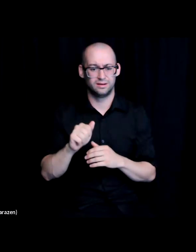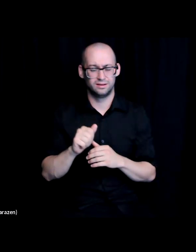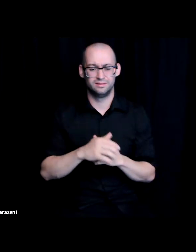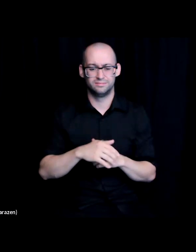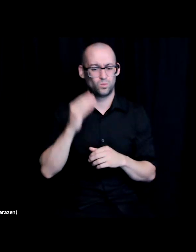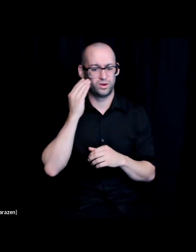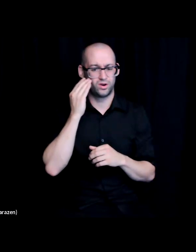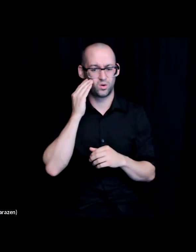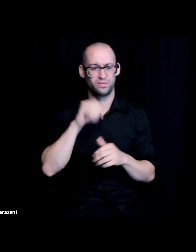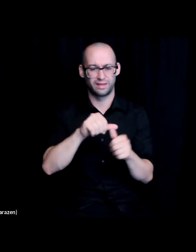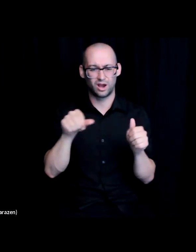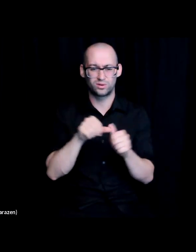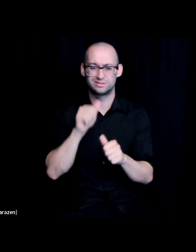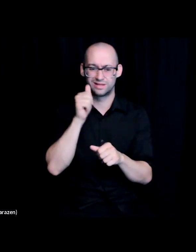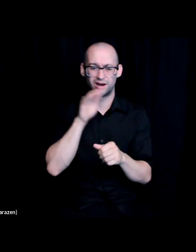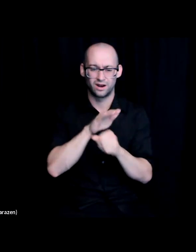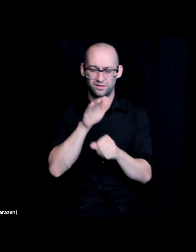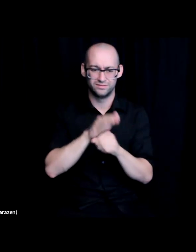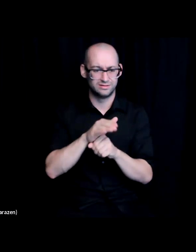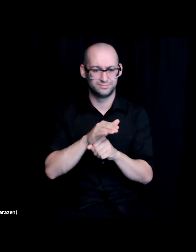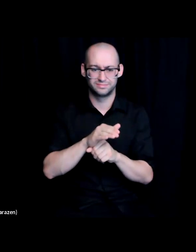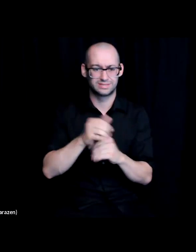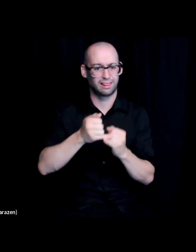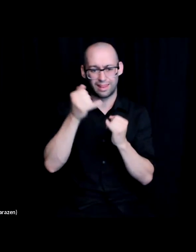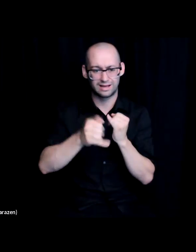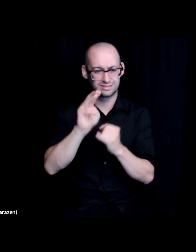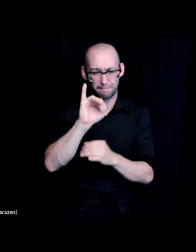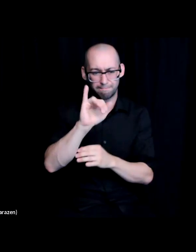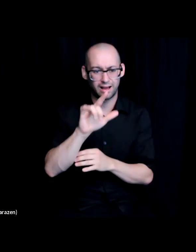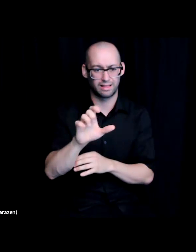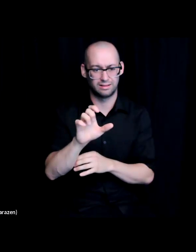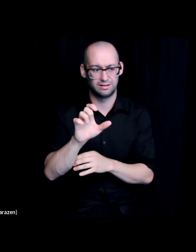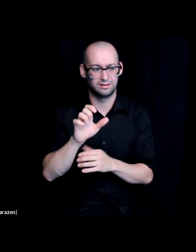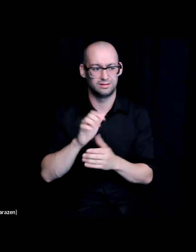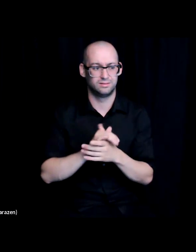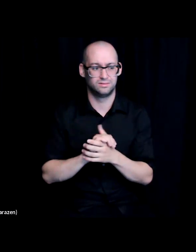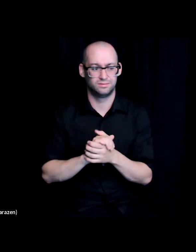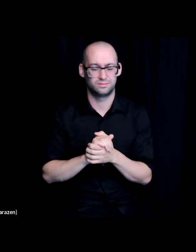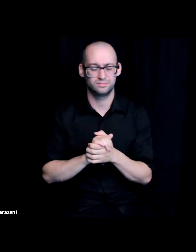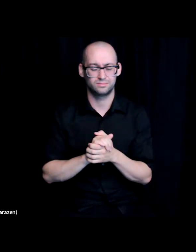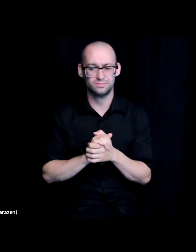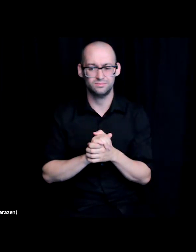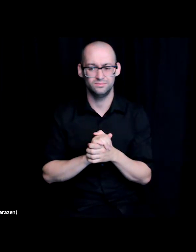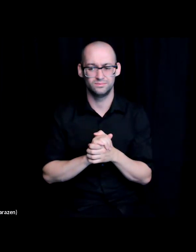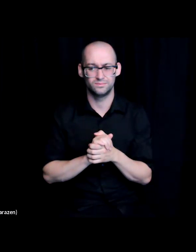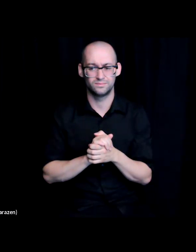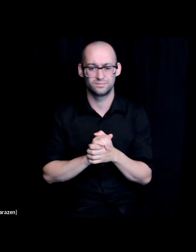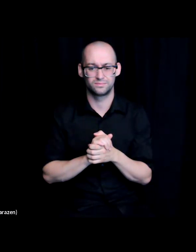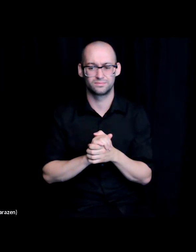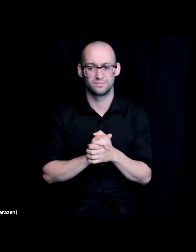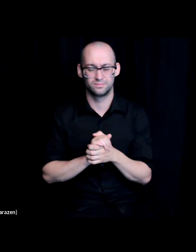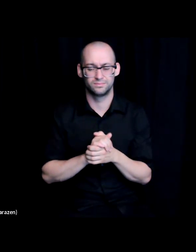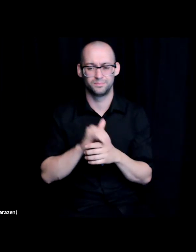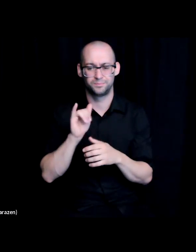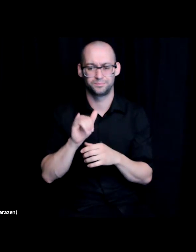the area lacks the last mile. We know that the infrastructure is really lacking in most of the